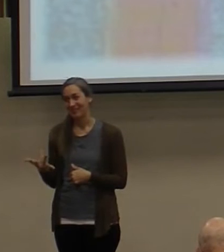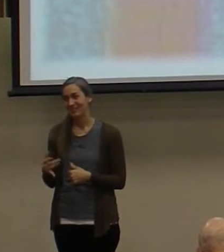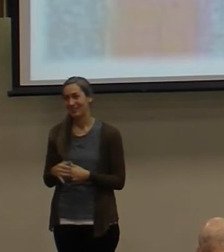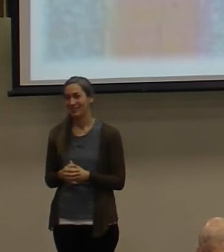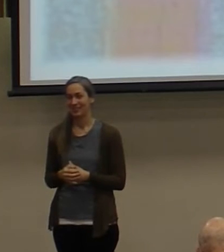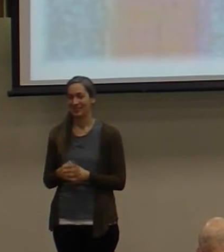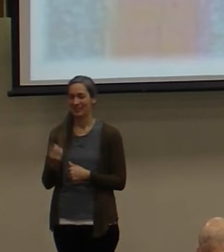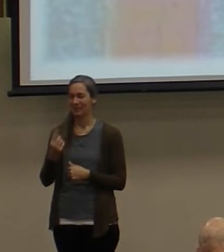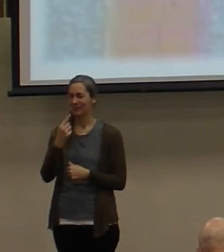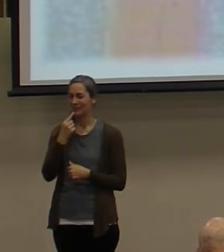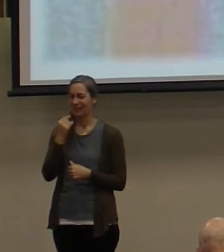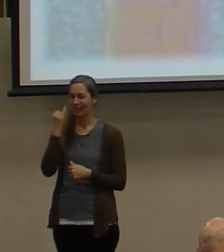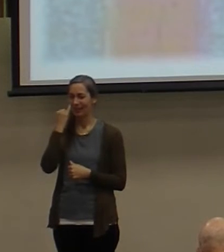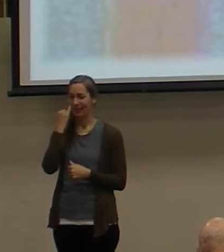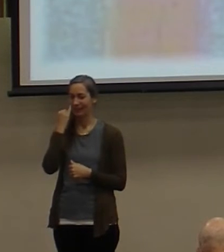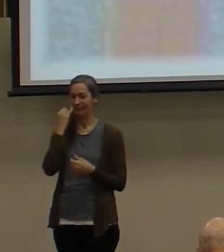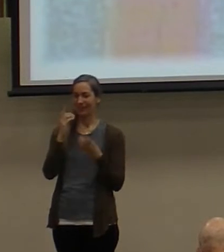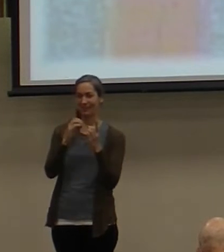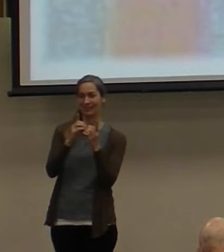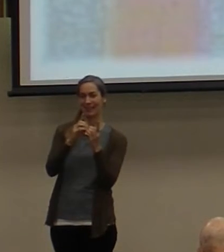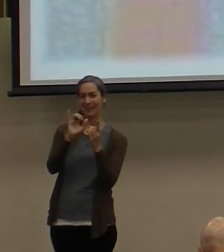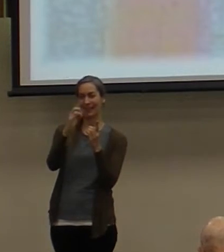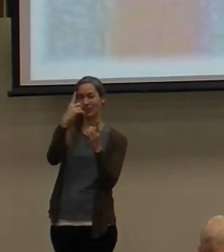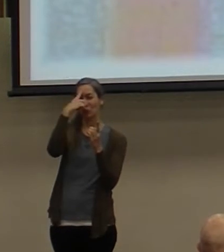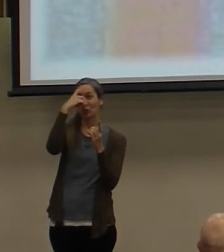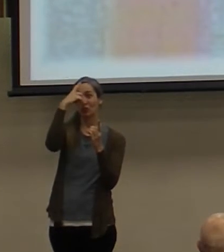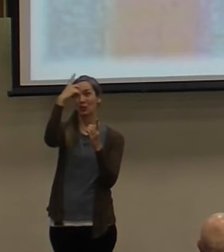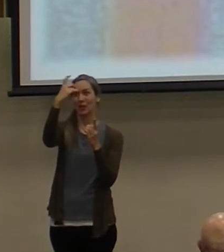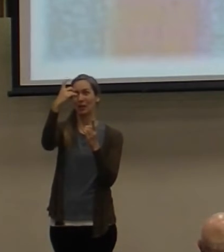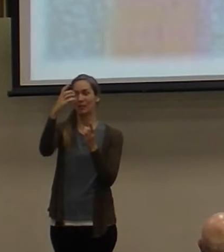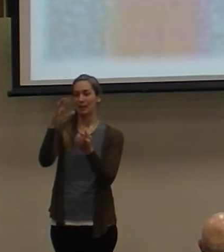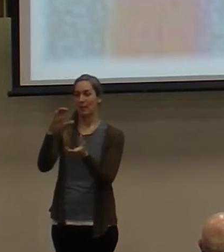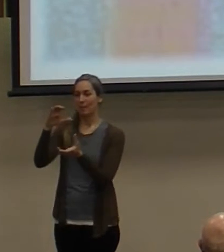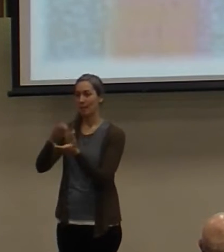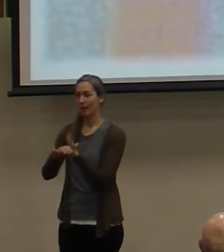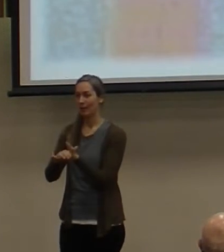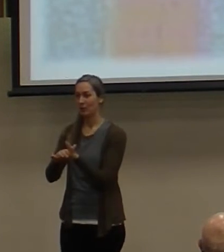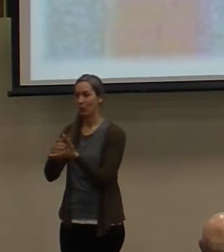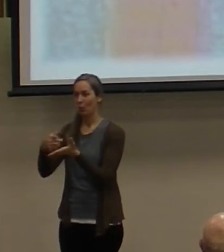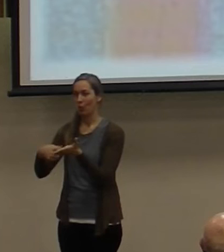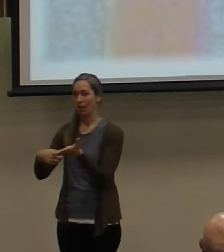Somebody has said that if courtship is the dream, then marriage is the alarm clock.